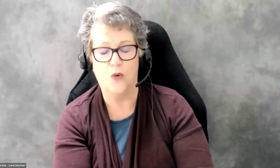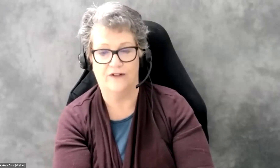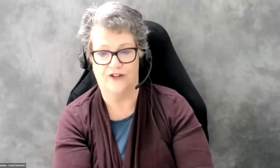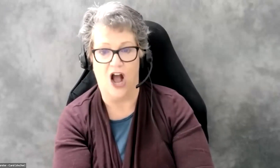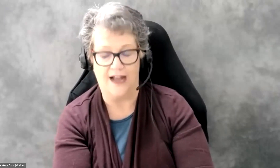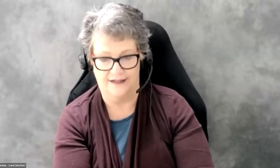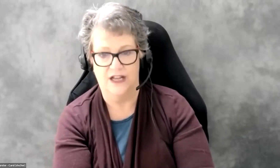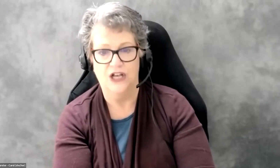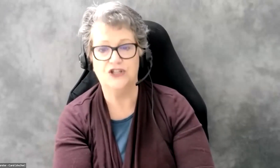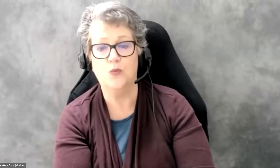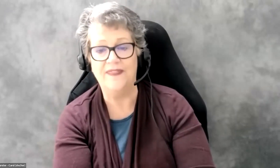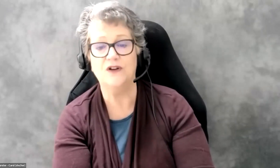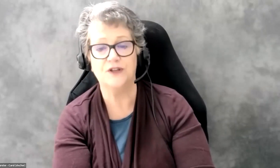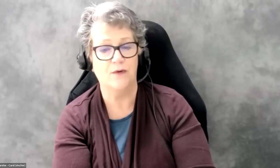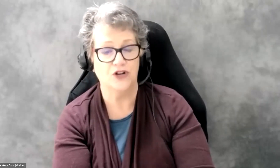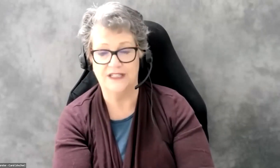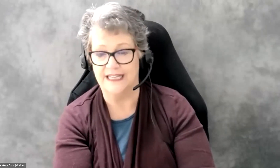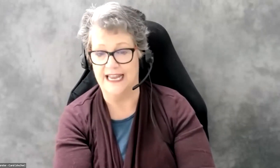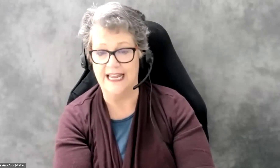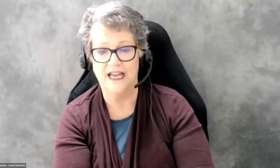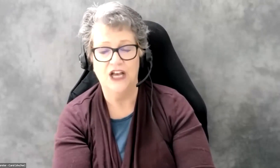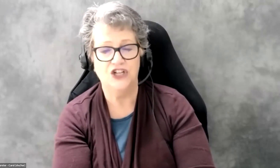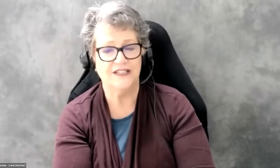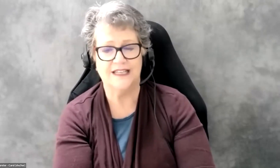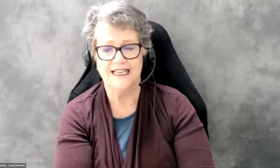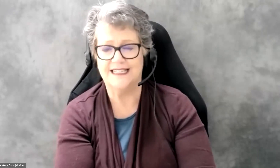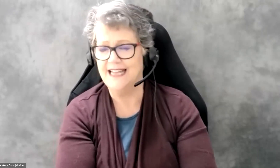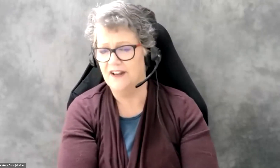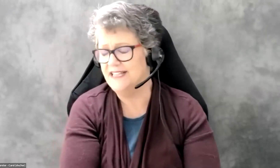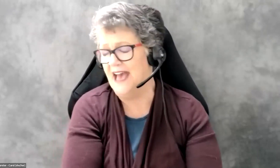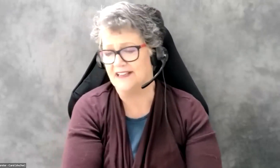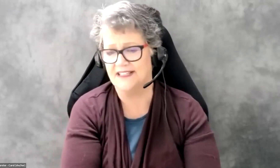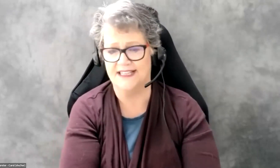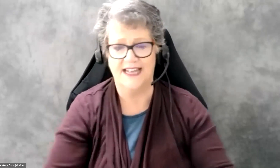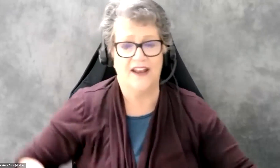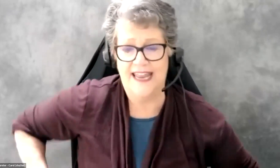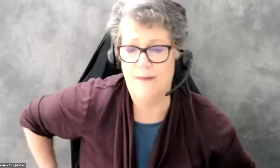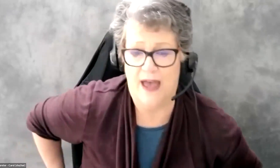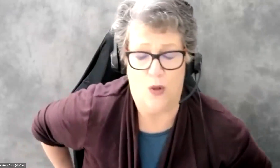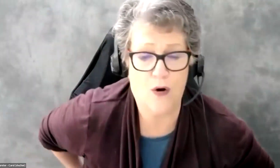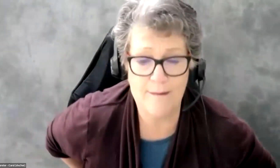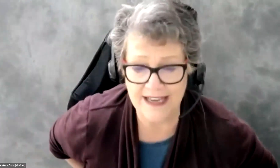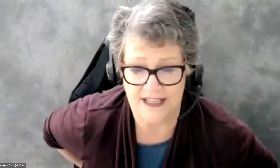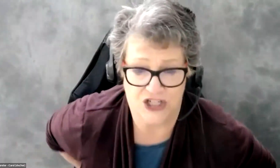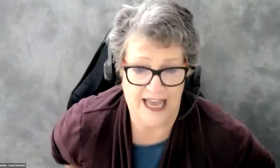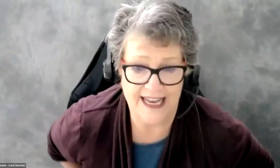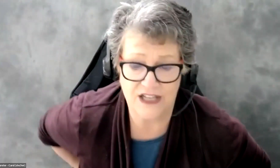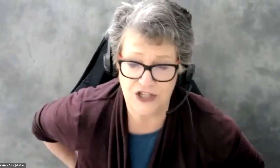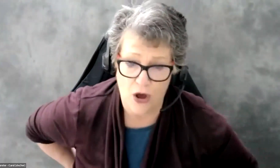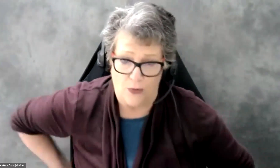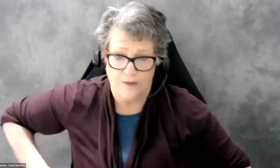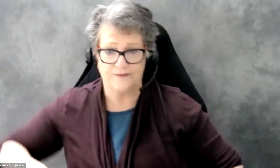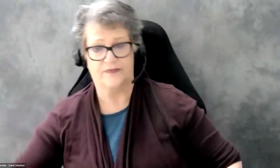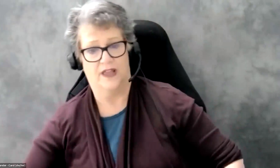That's how we're forgotten. So when there's an emergency, just send out a text, send out an email or a message letting